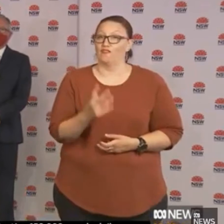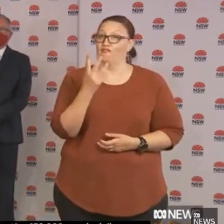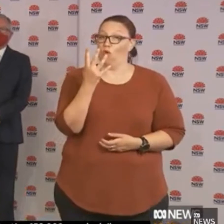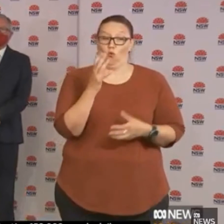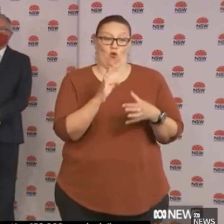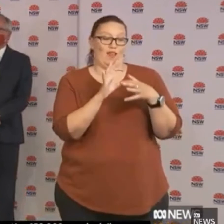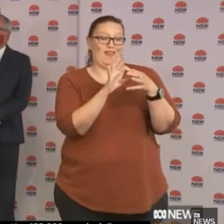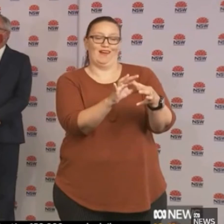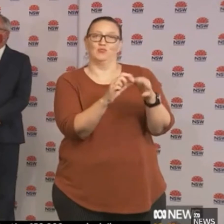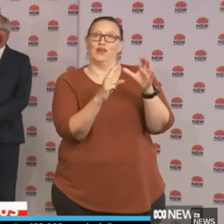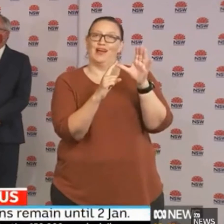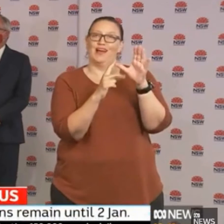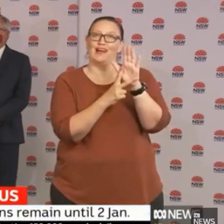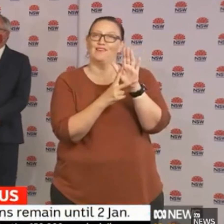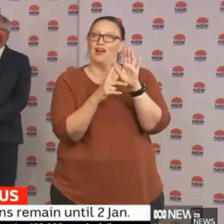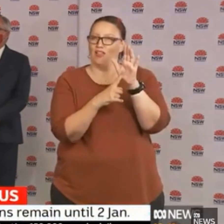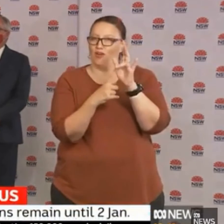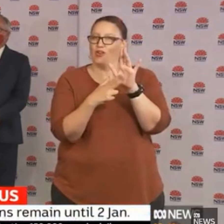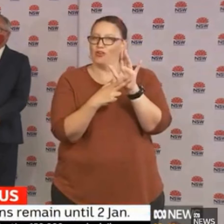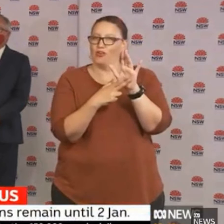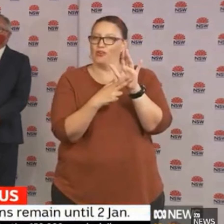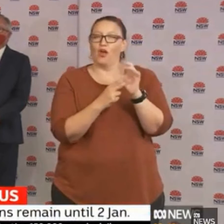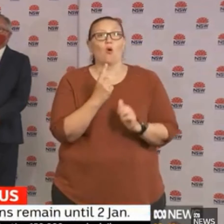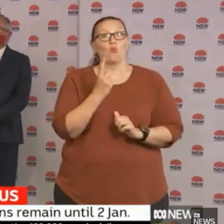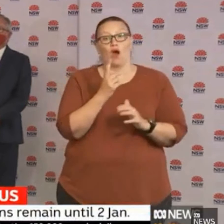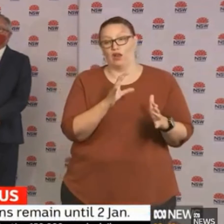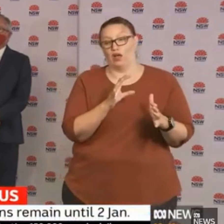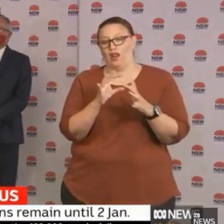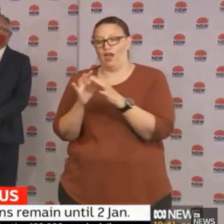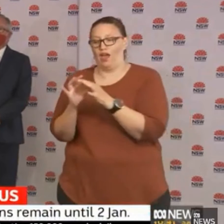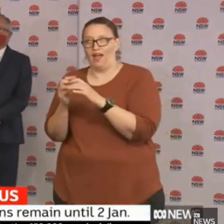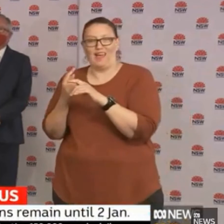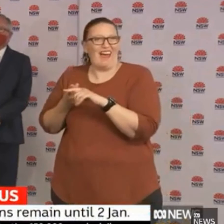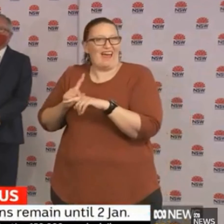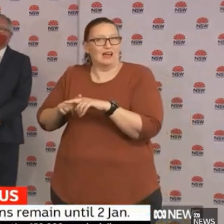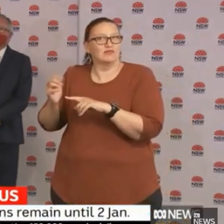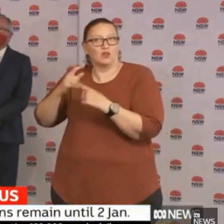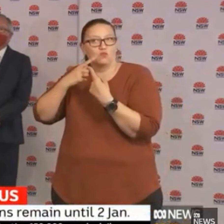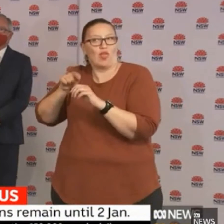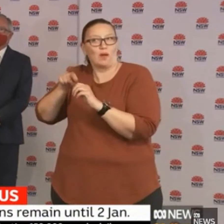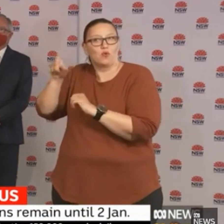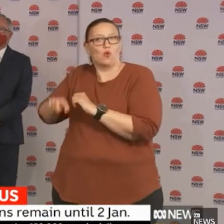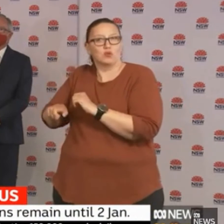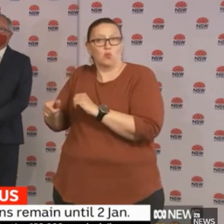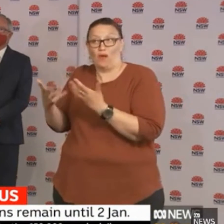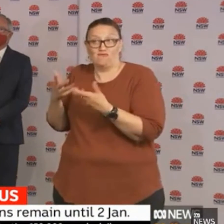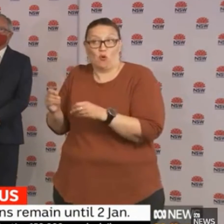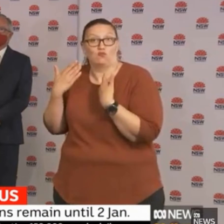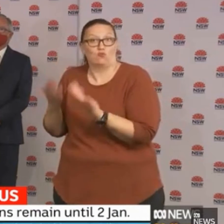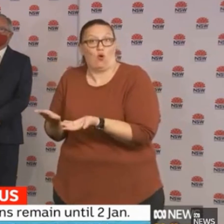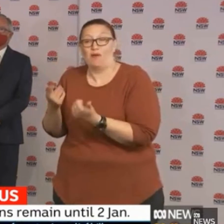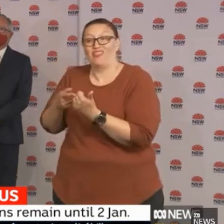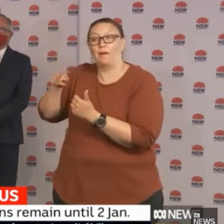to the Avalon cluster, and 1 is linked to a previously reported case whose source is still under investigation, but that person lived